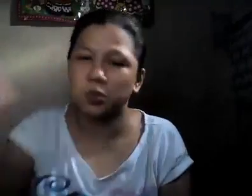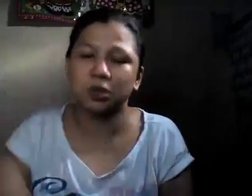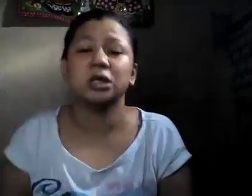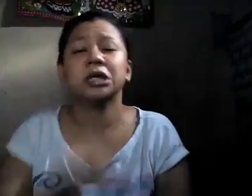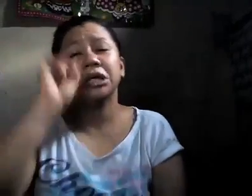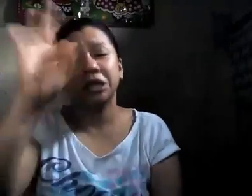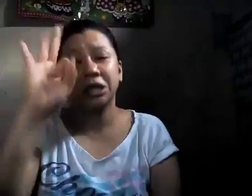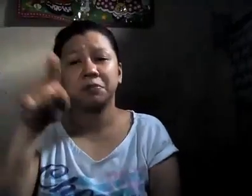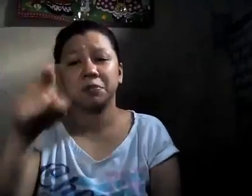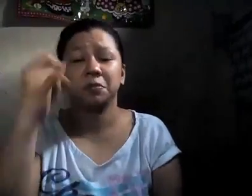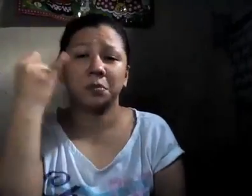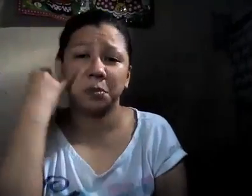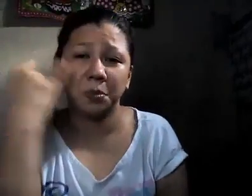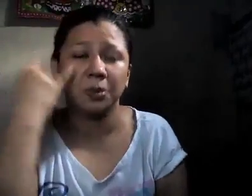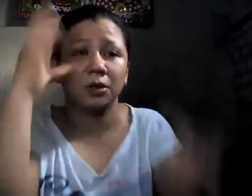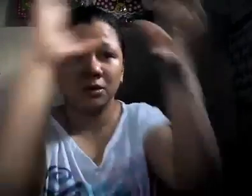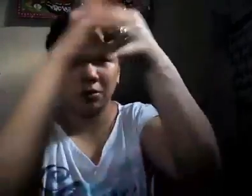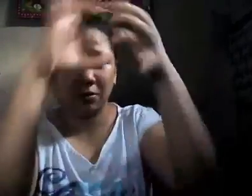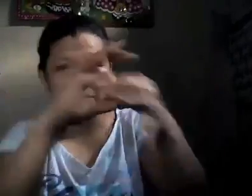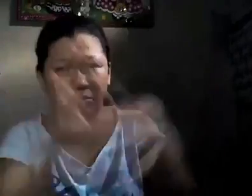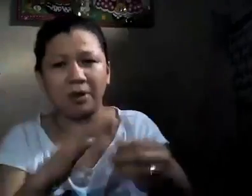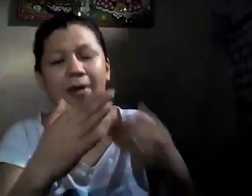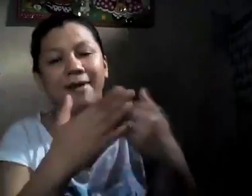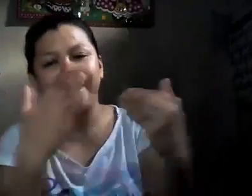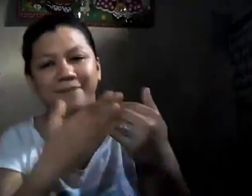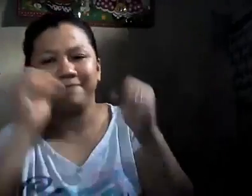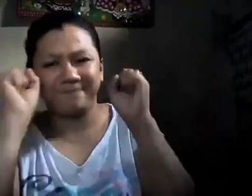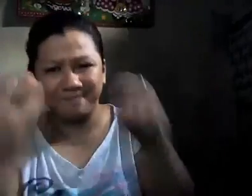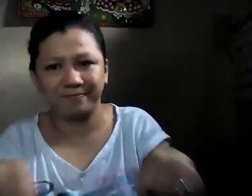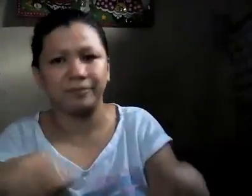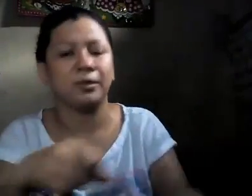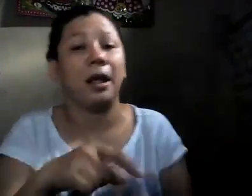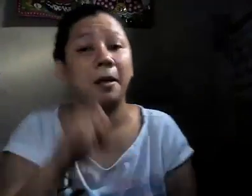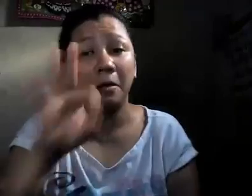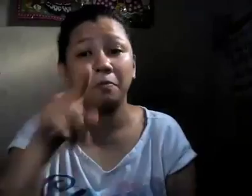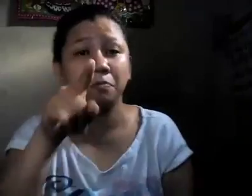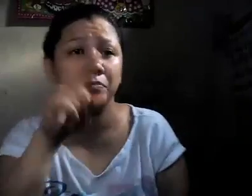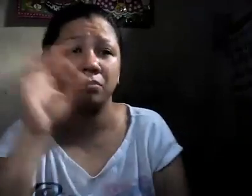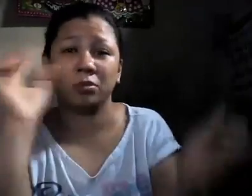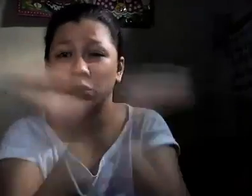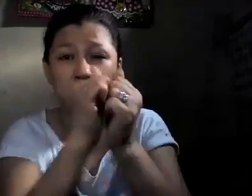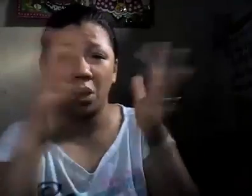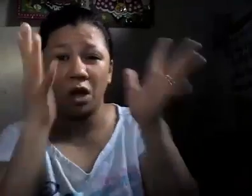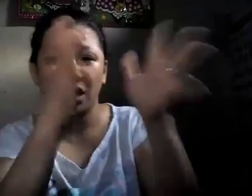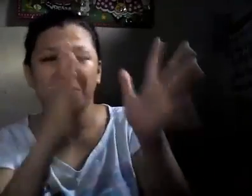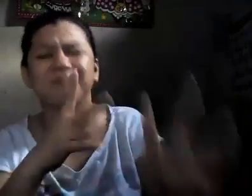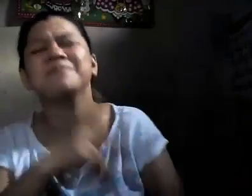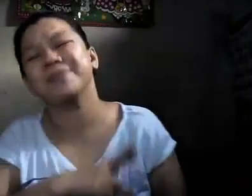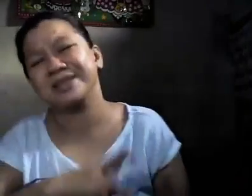Enmagro A+4, based on a clinically proven blend with the highest levels of DHA for brain development.